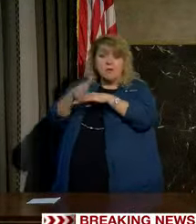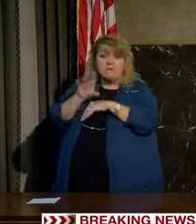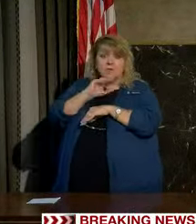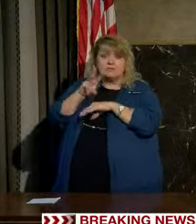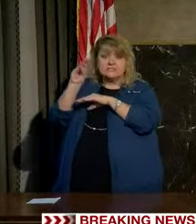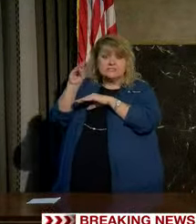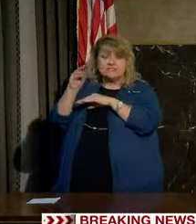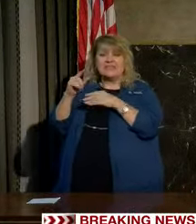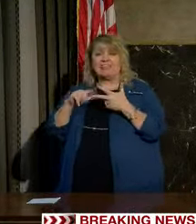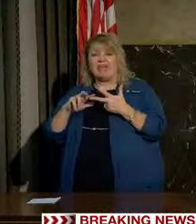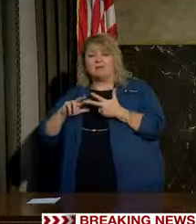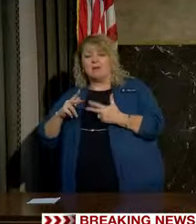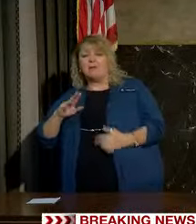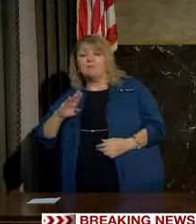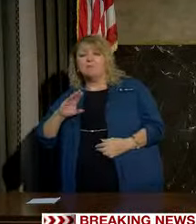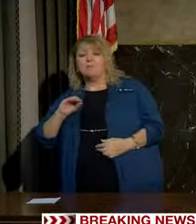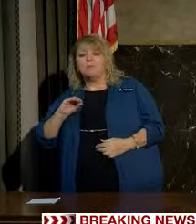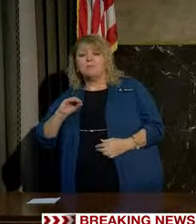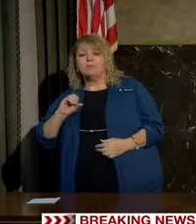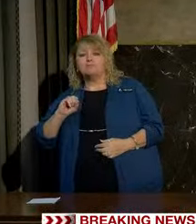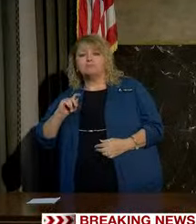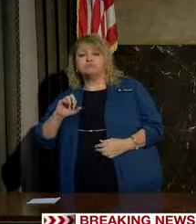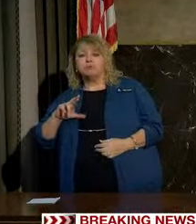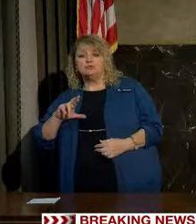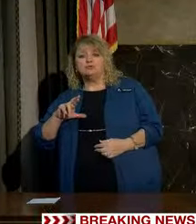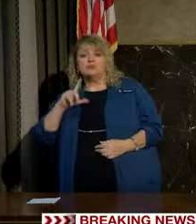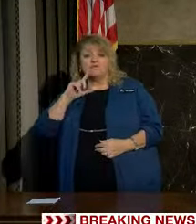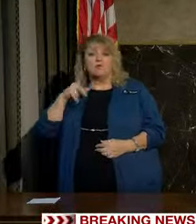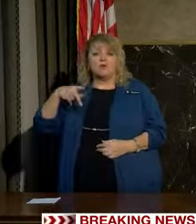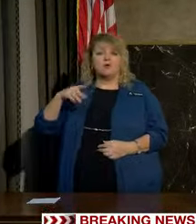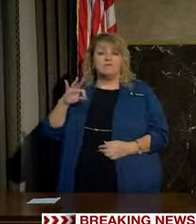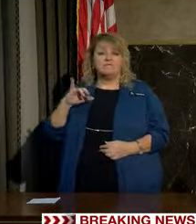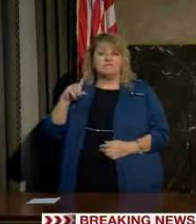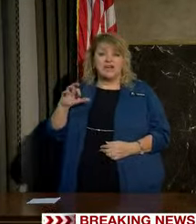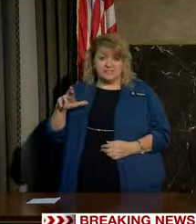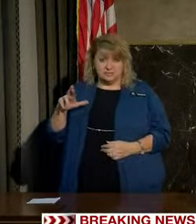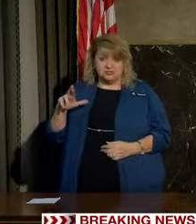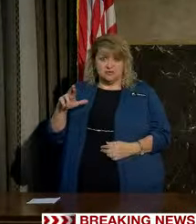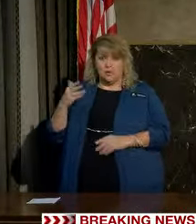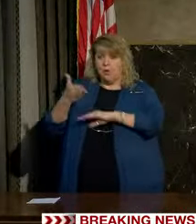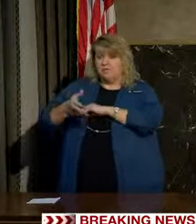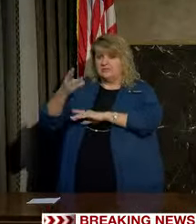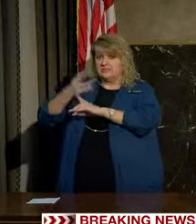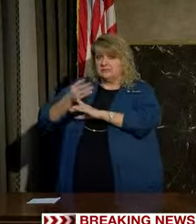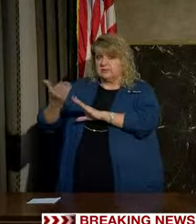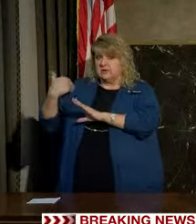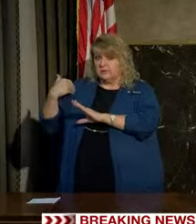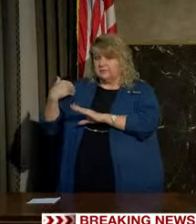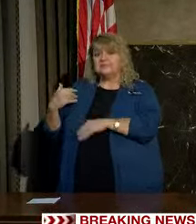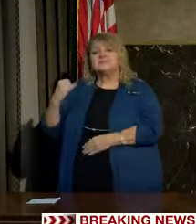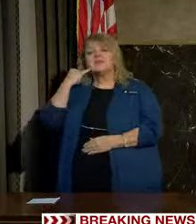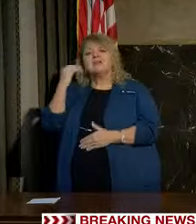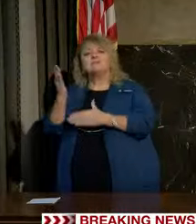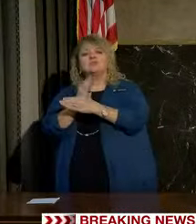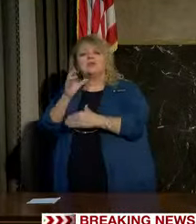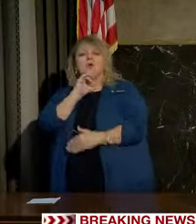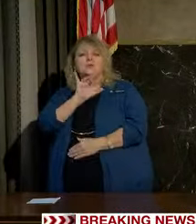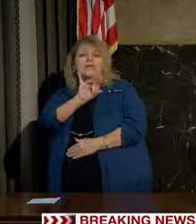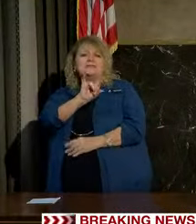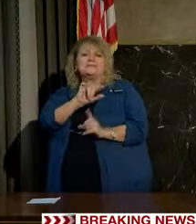very, very much in your best interest if you got Pfizer more than 6 months ago. If you're between 18 and 60, you're eligible for the